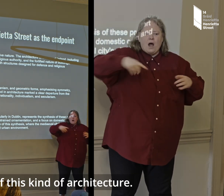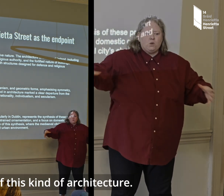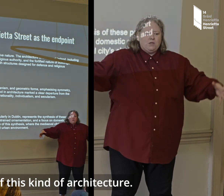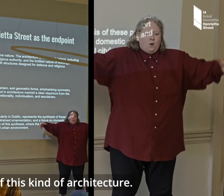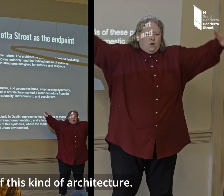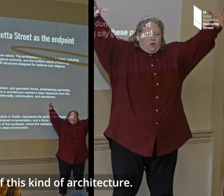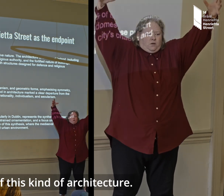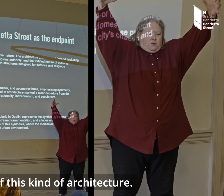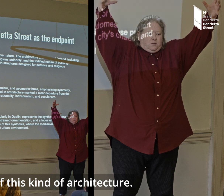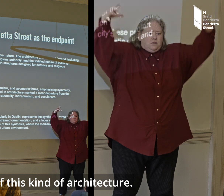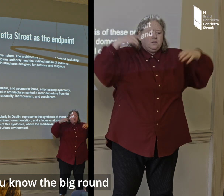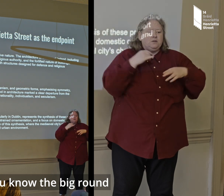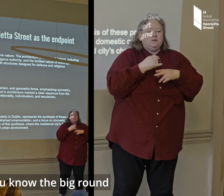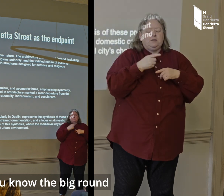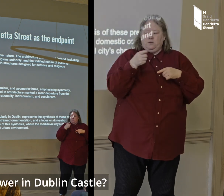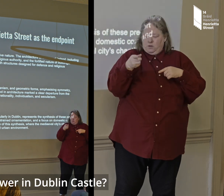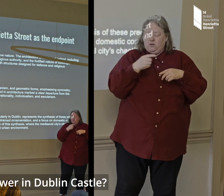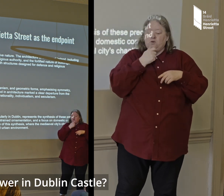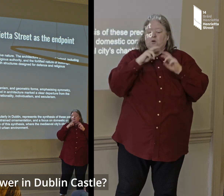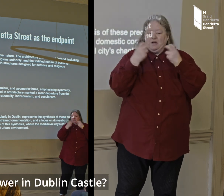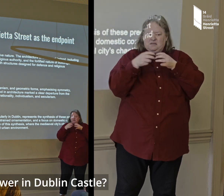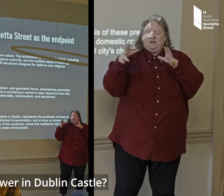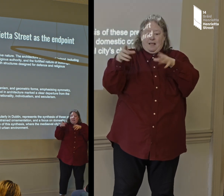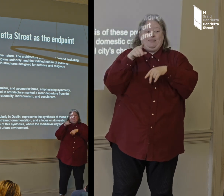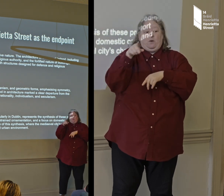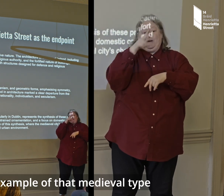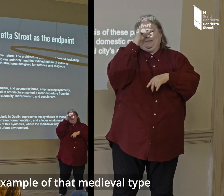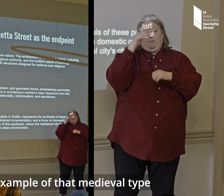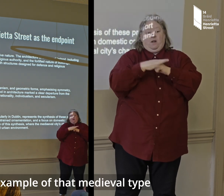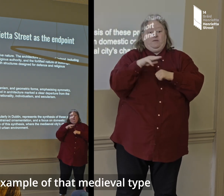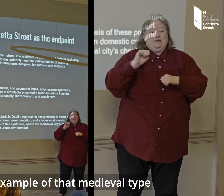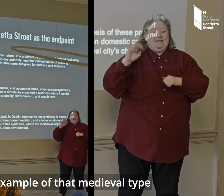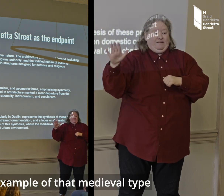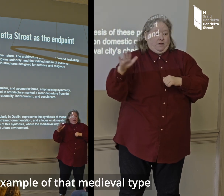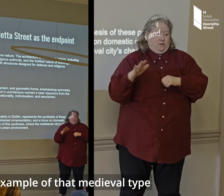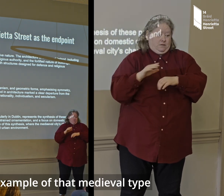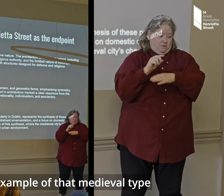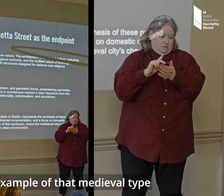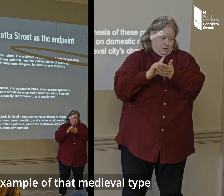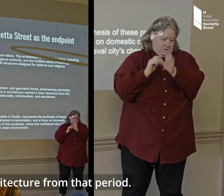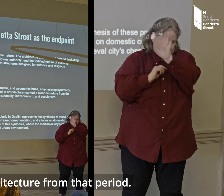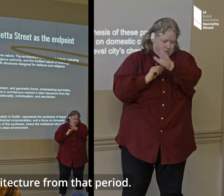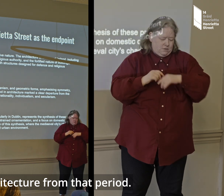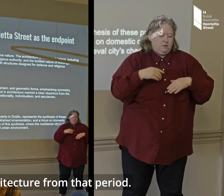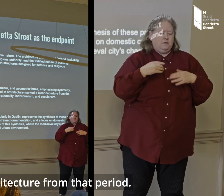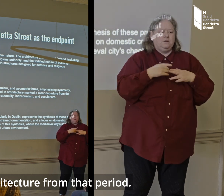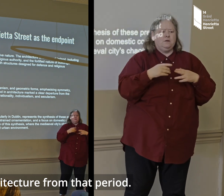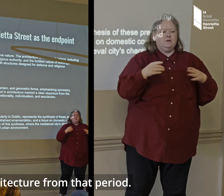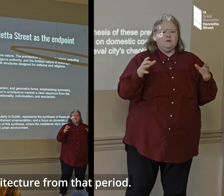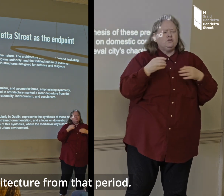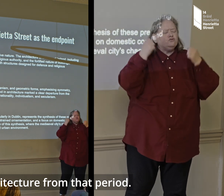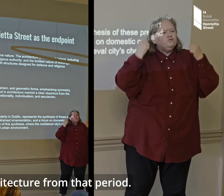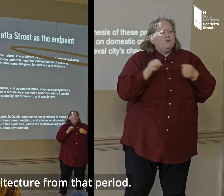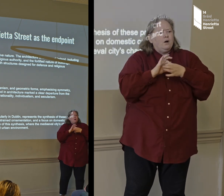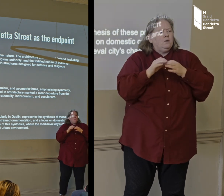of this kind of architecture. You know the big round tower in Dublin Castle? That's an example of that medieval type of architecture